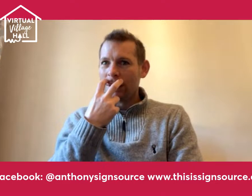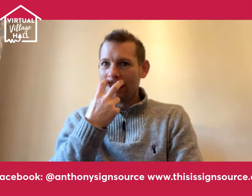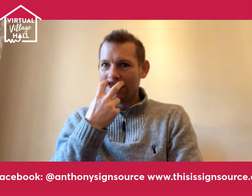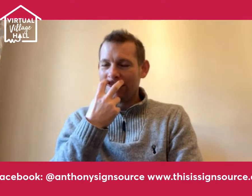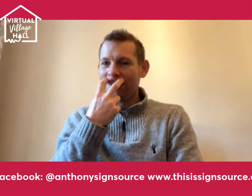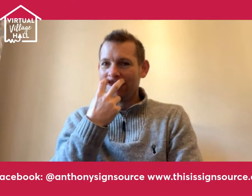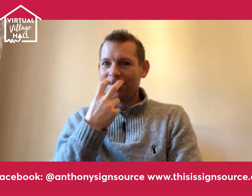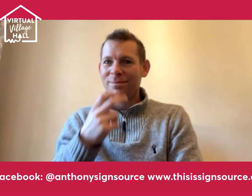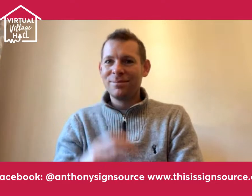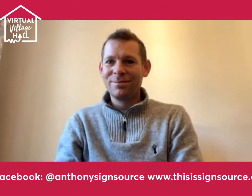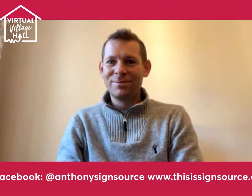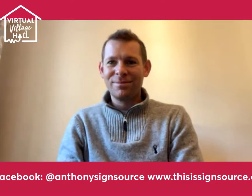He's old.